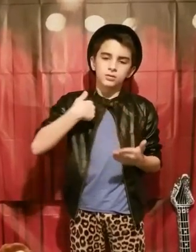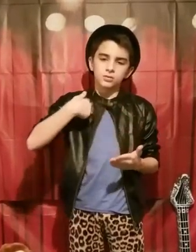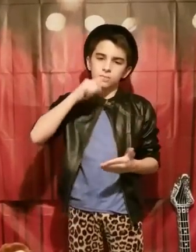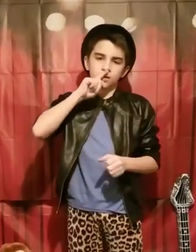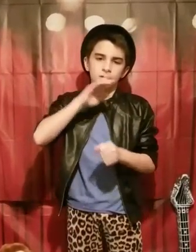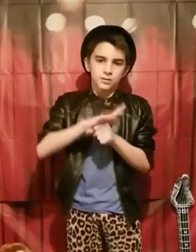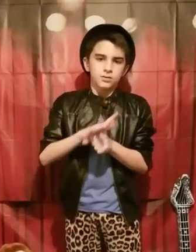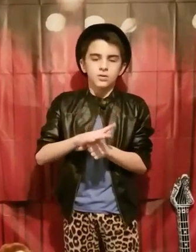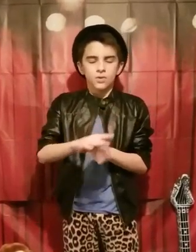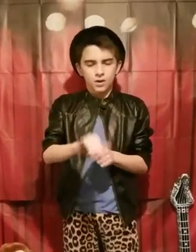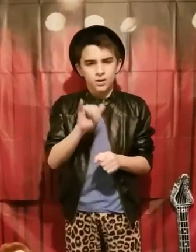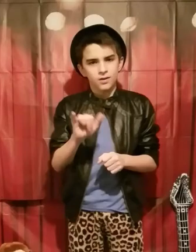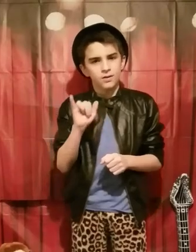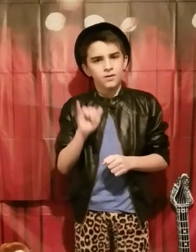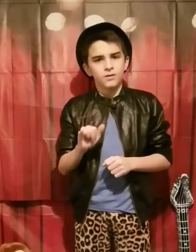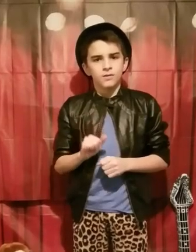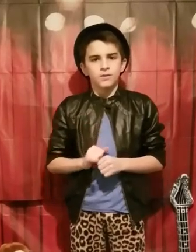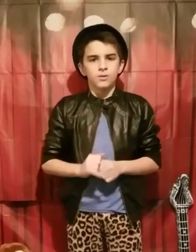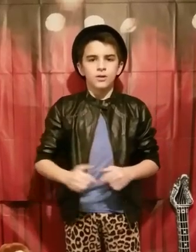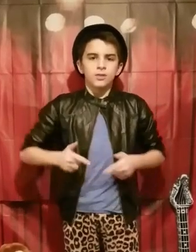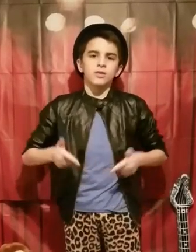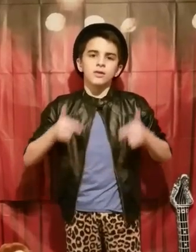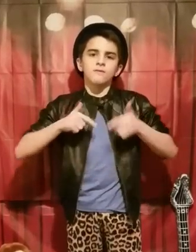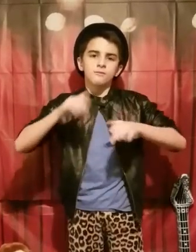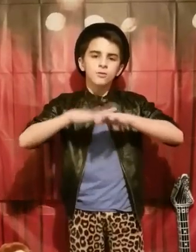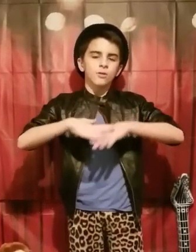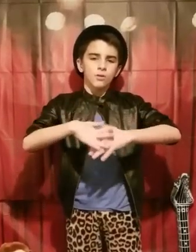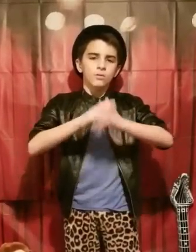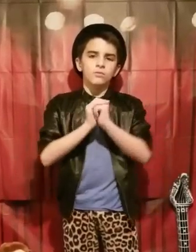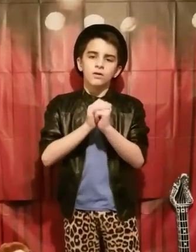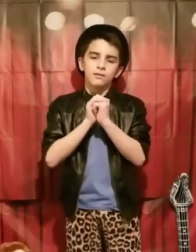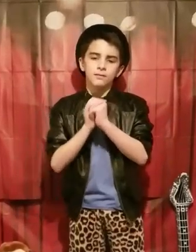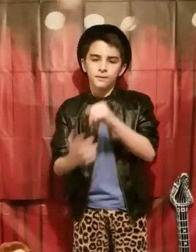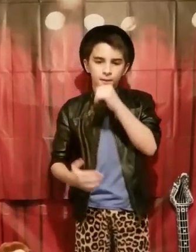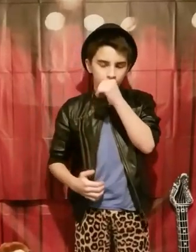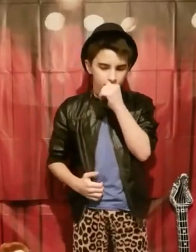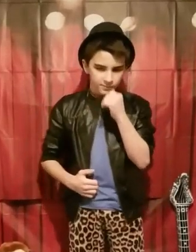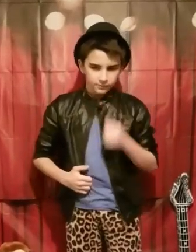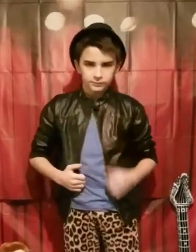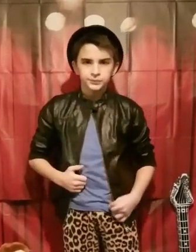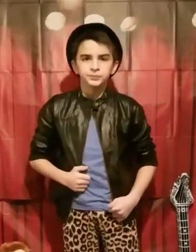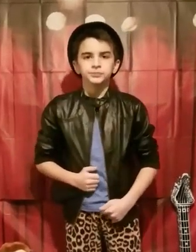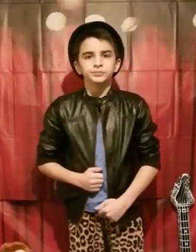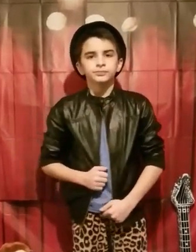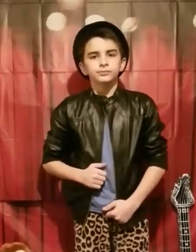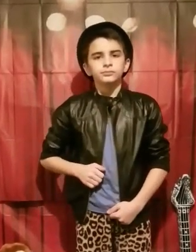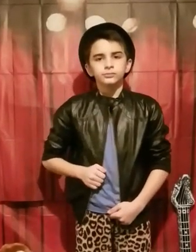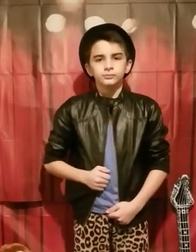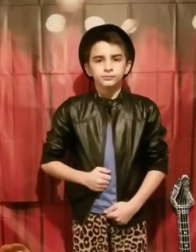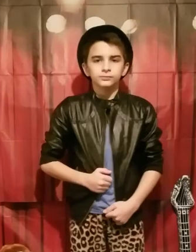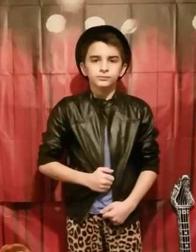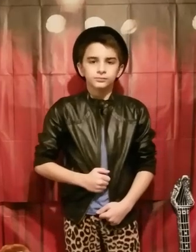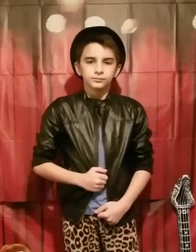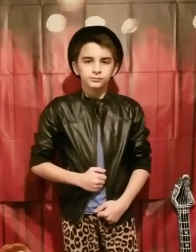swear Oh, I'm living on a prayer Oh, I'm